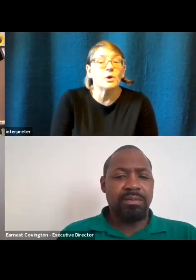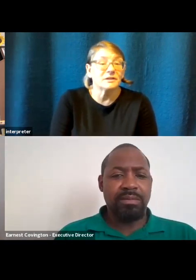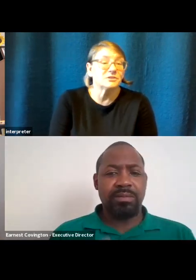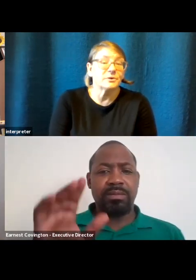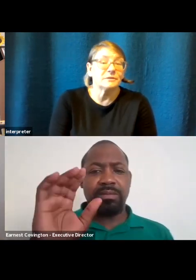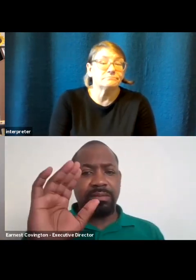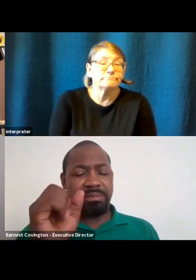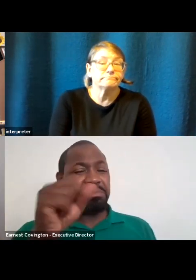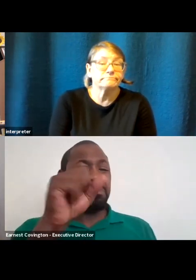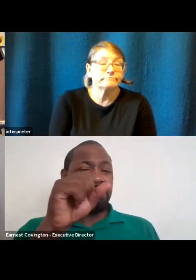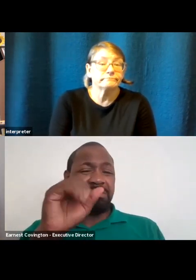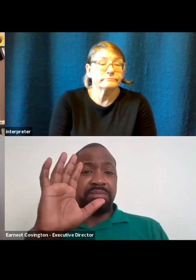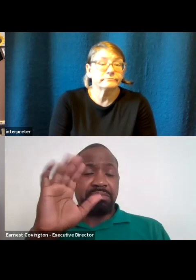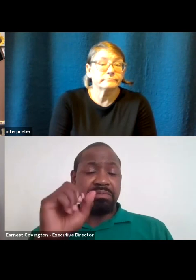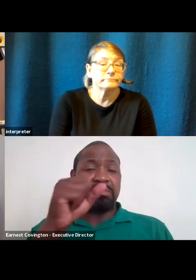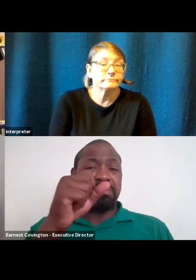who are willing to do it.